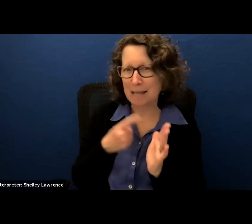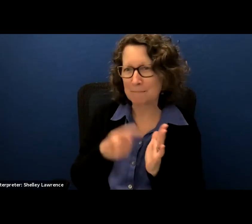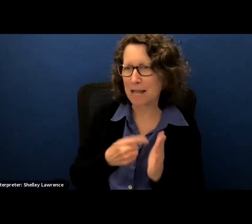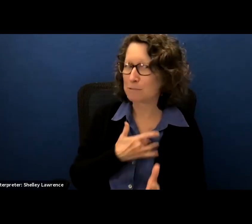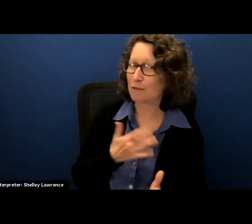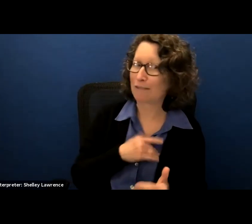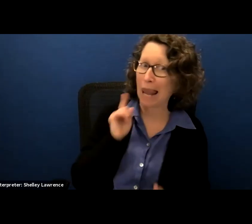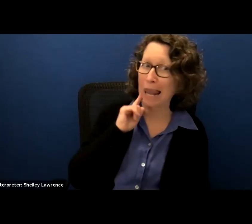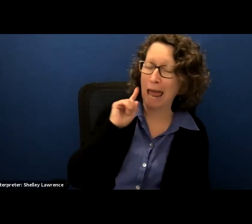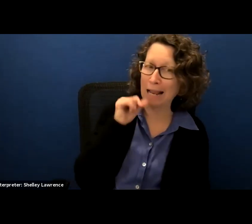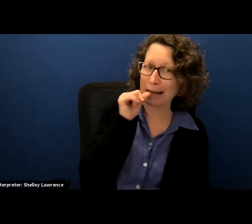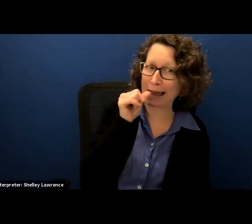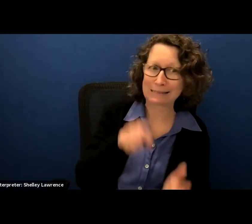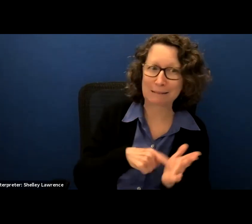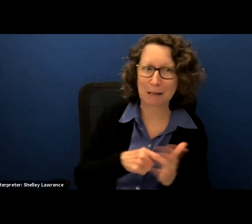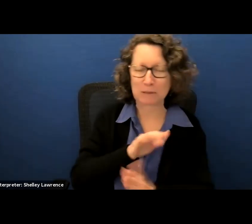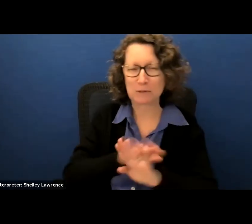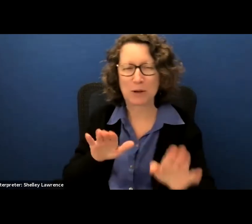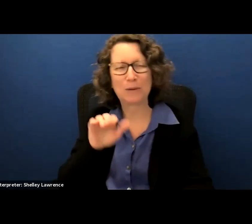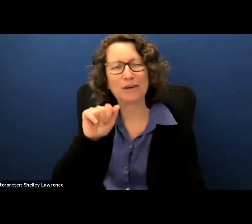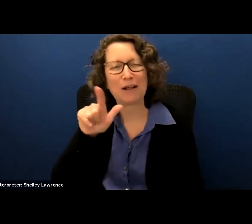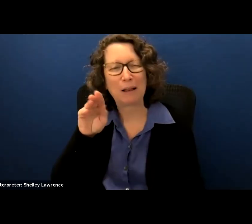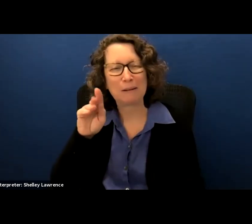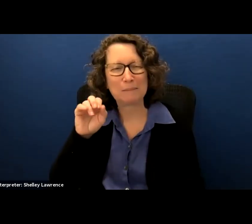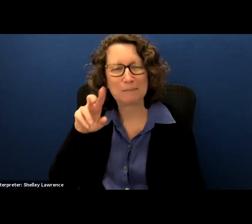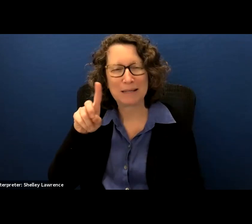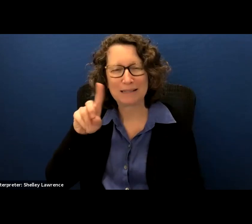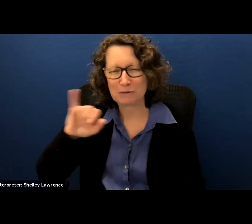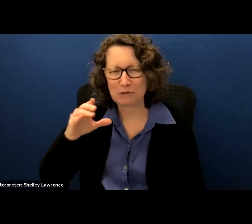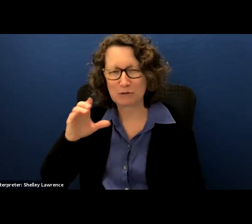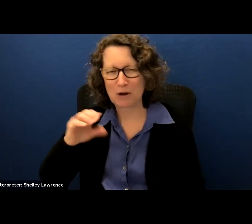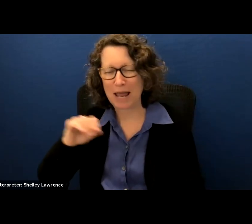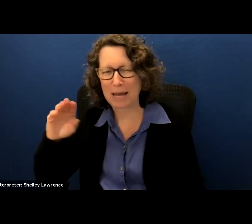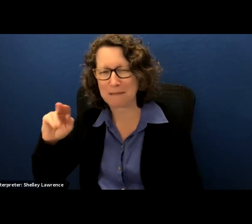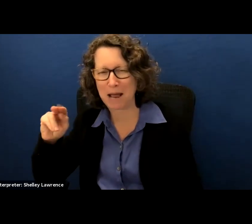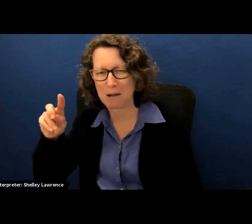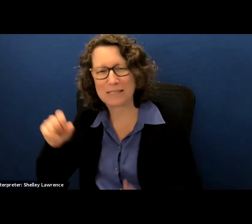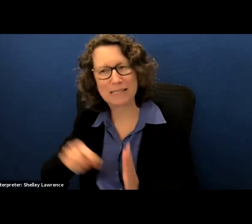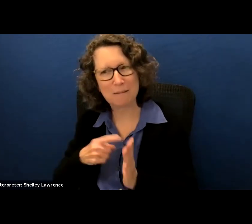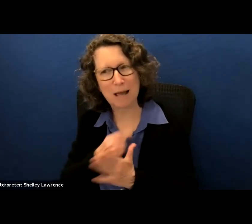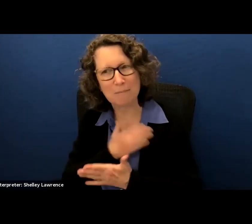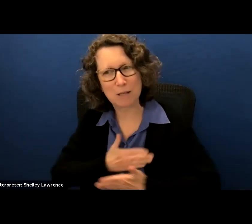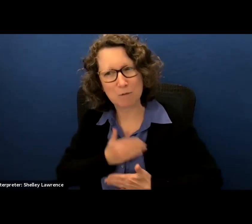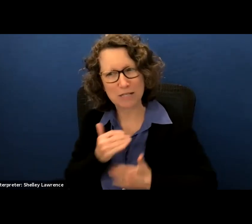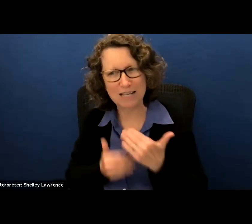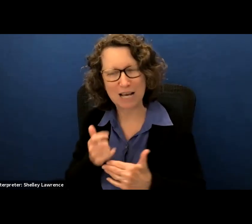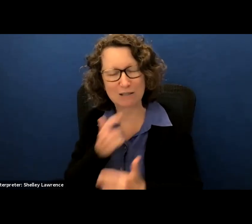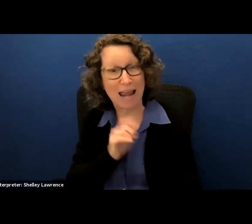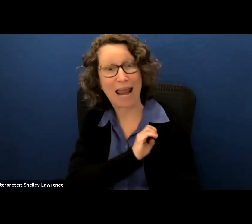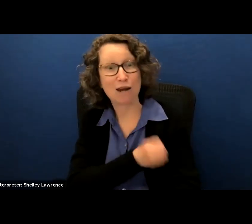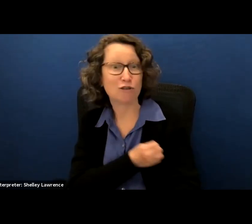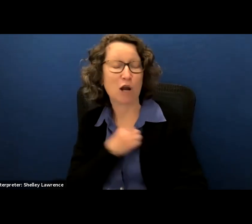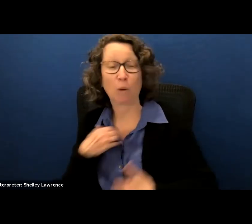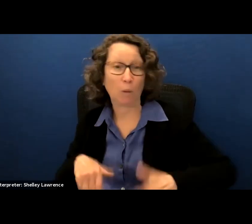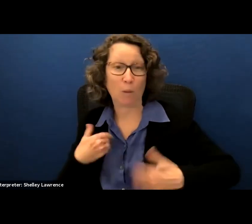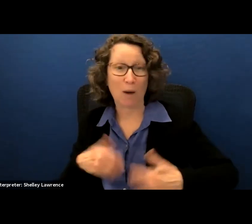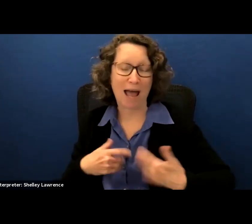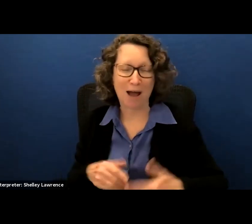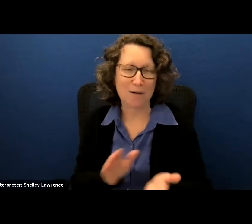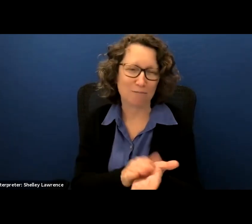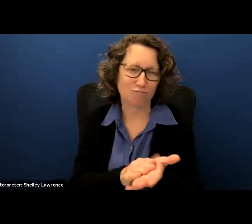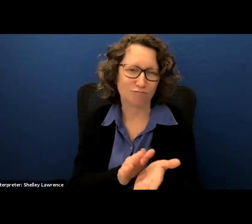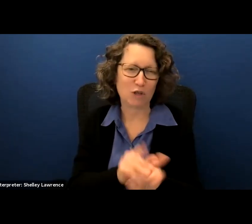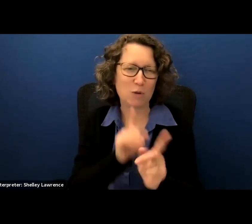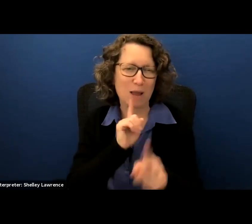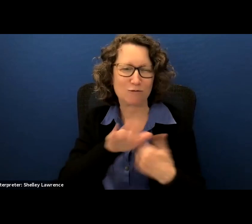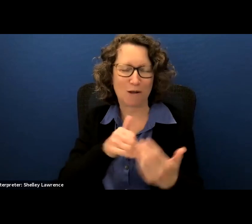nut, sometimes you don't. So I just, want to appreciate the process that it takes to be this energetic at the end. So you answered all